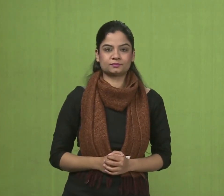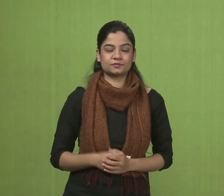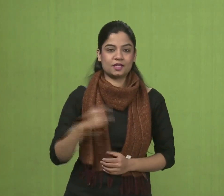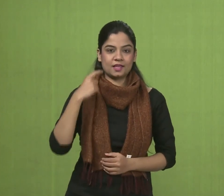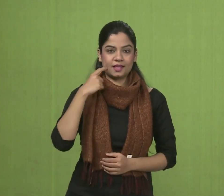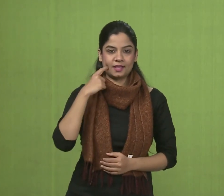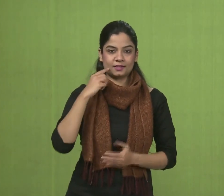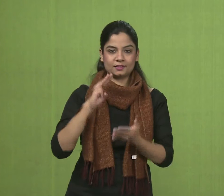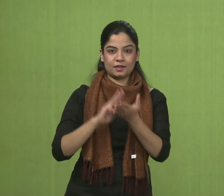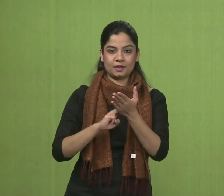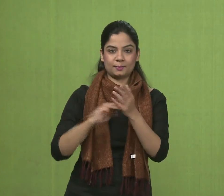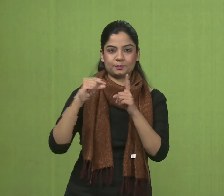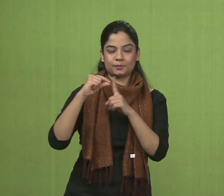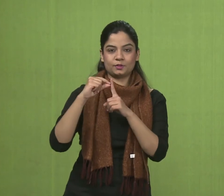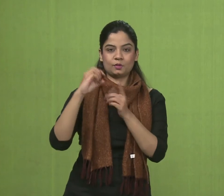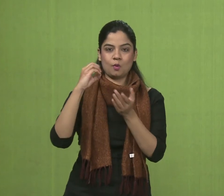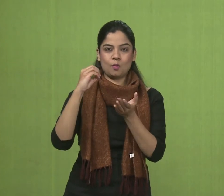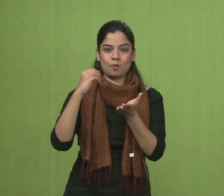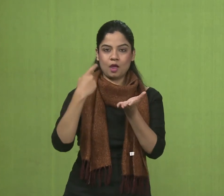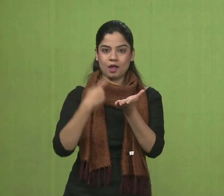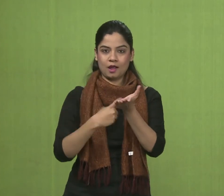Important. Something that's essential.